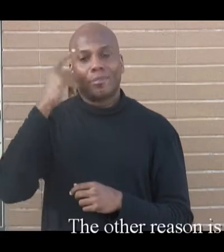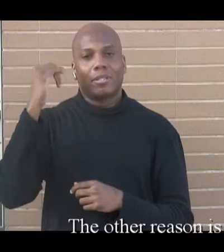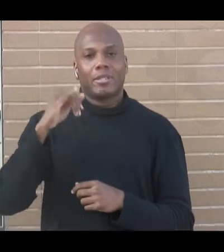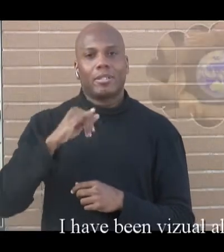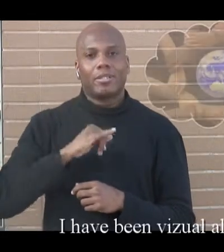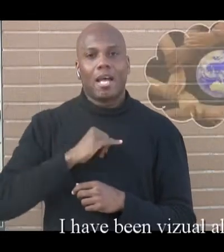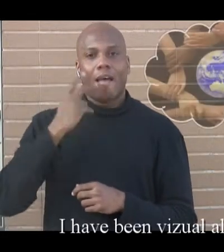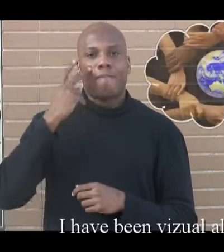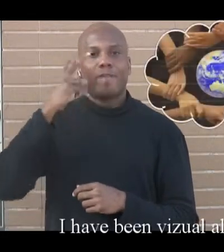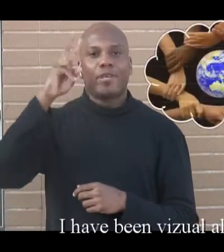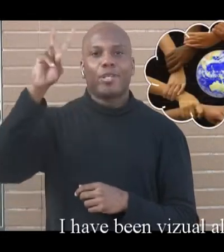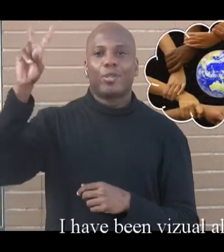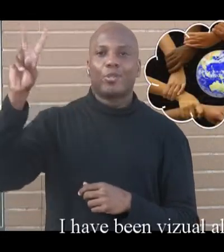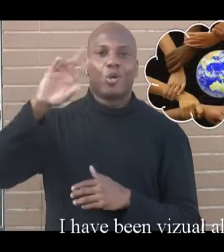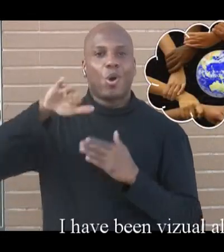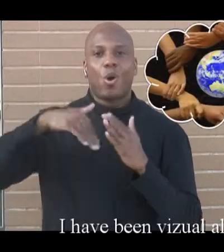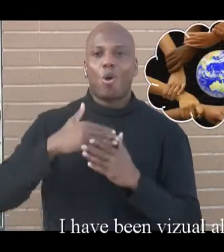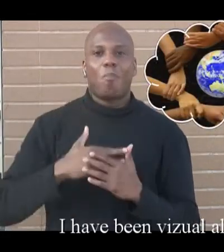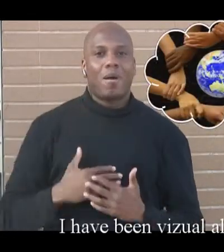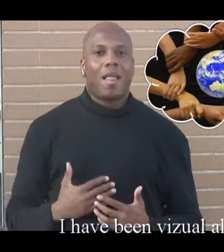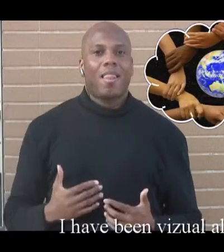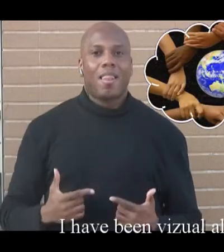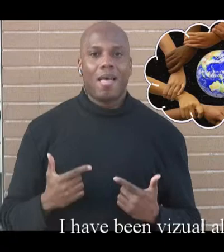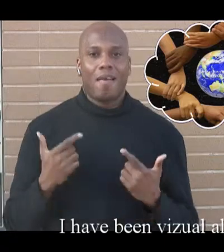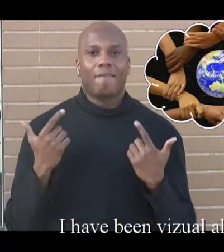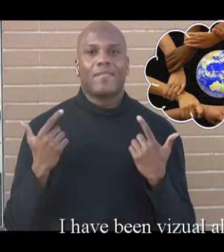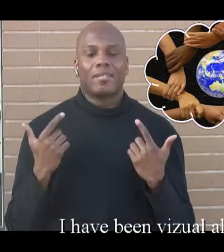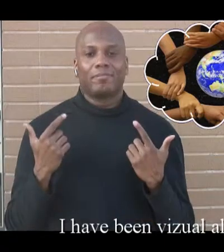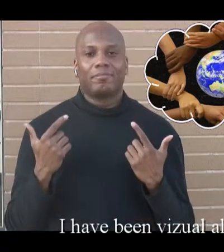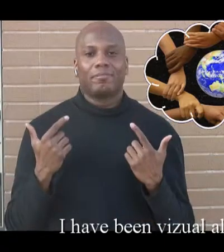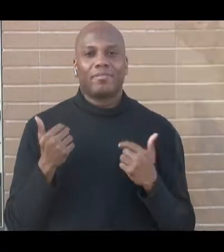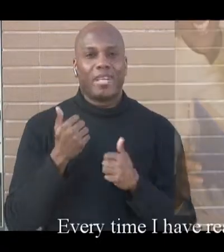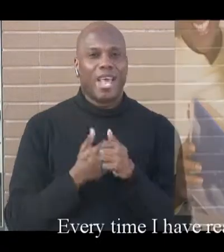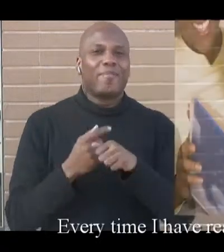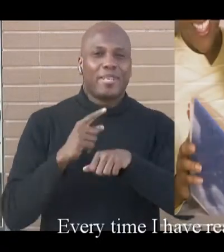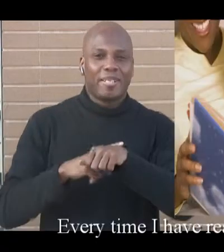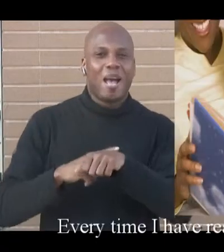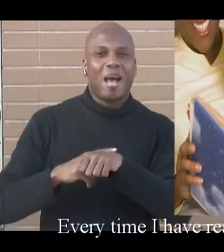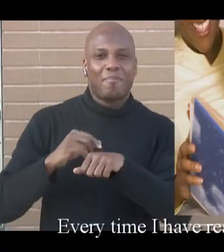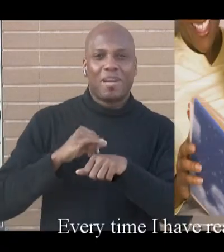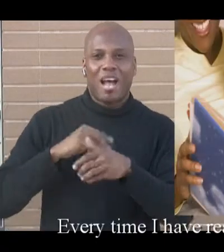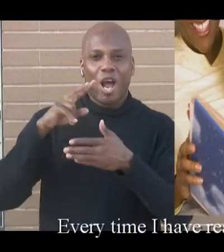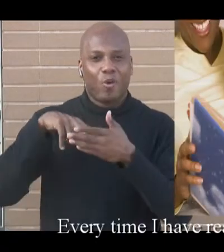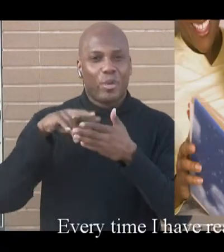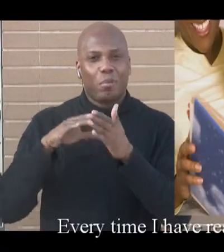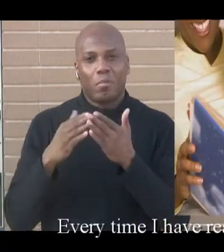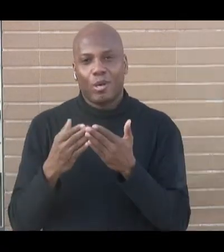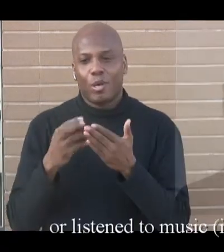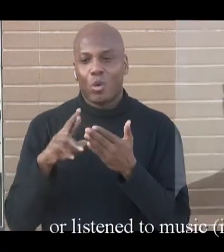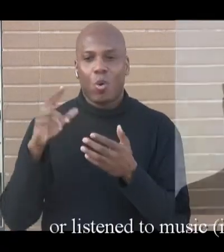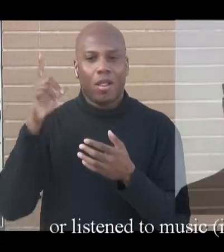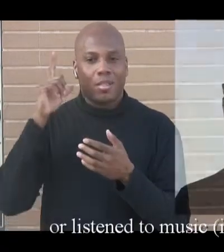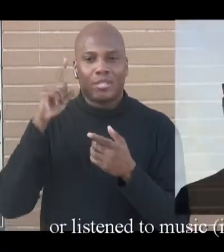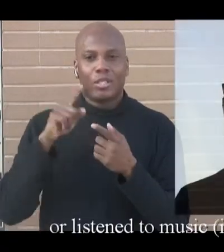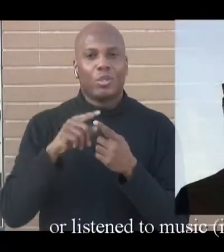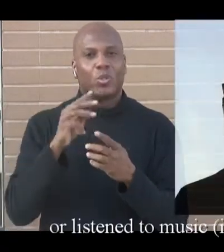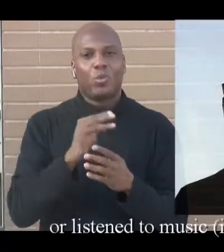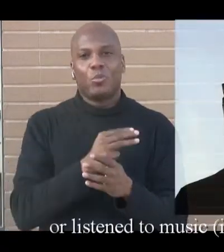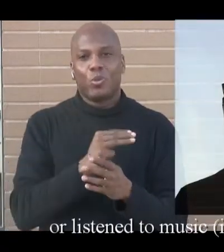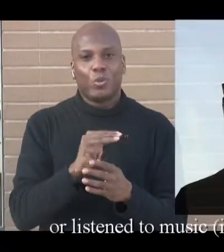The other reason is because I have been visual all my life. Every time I have read a book